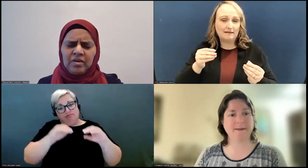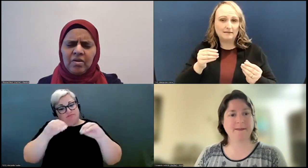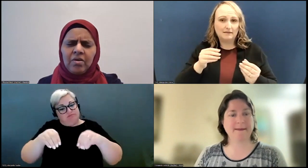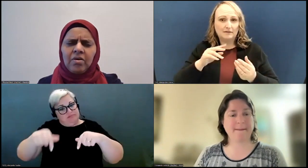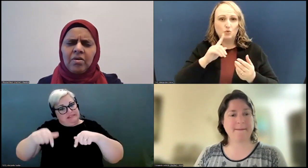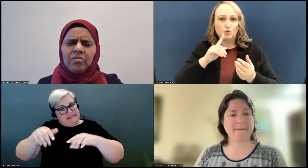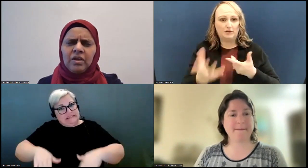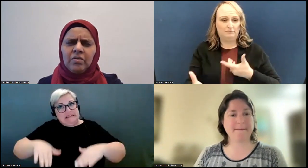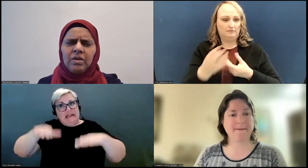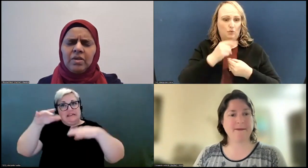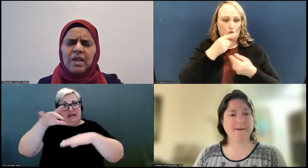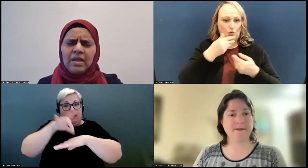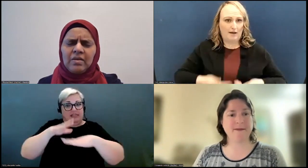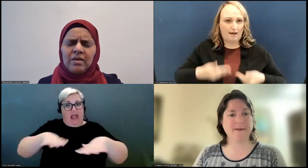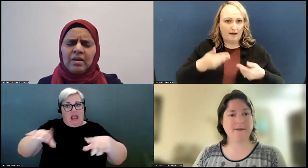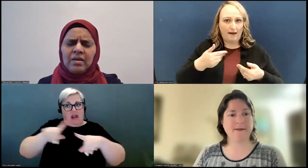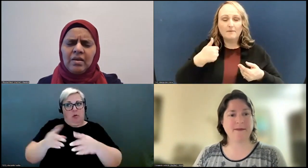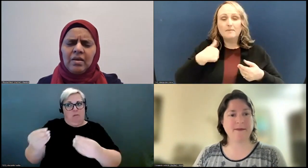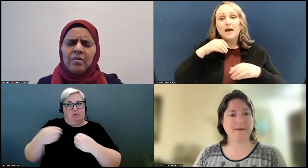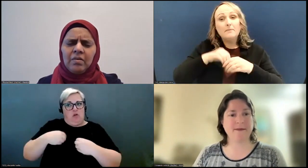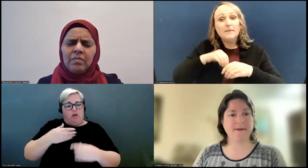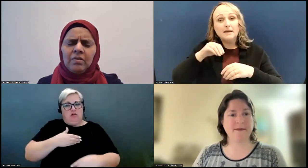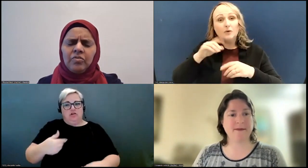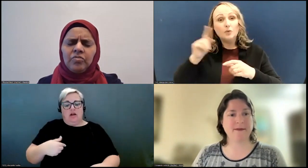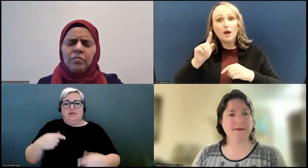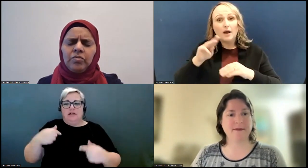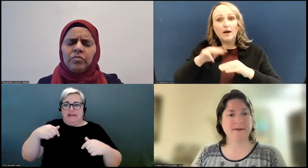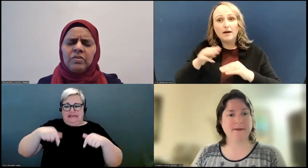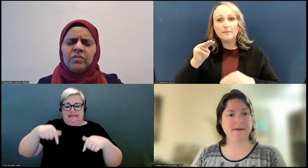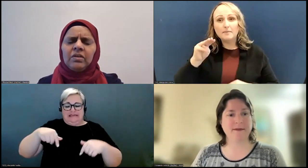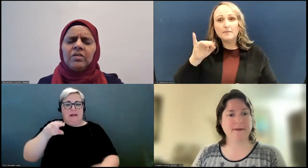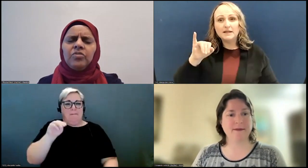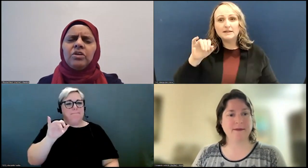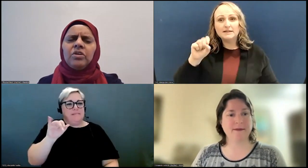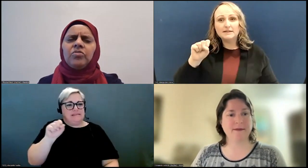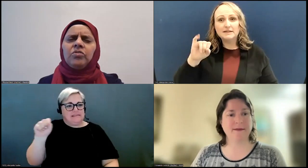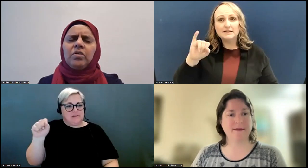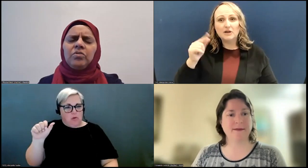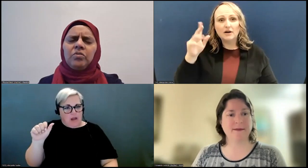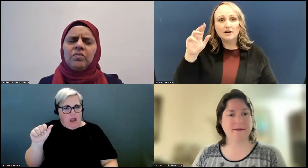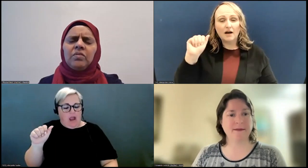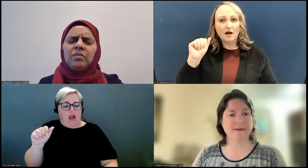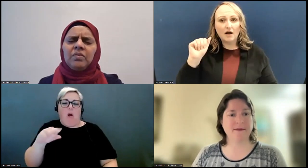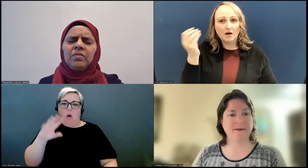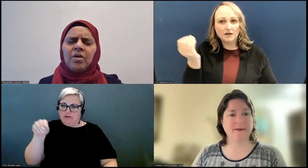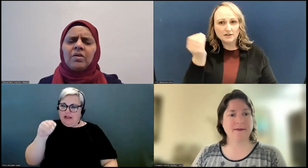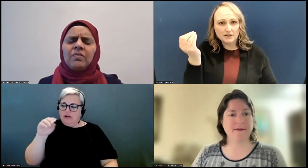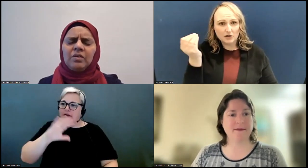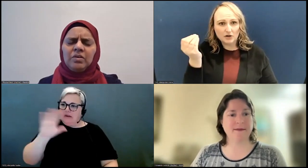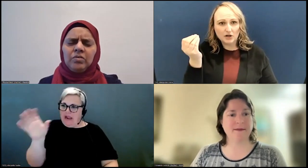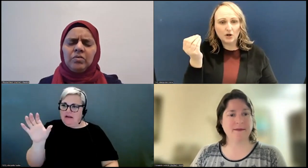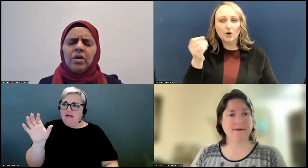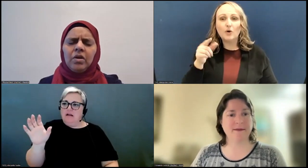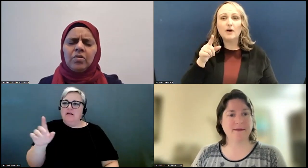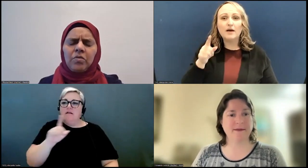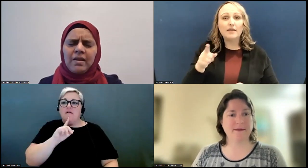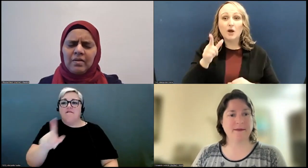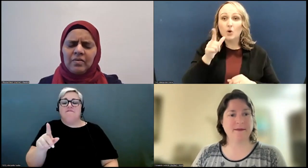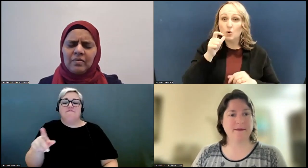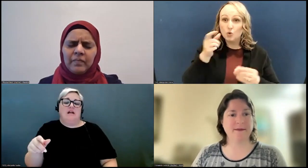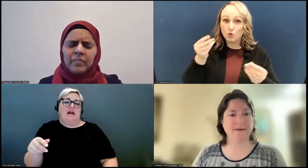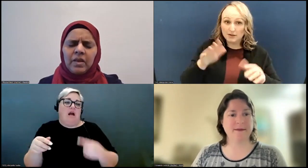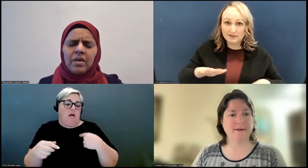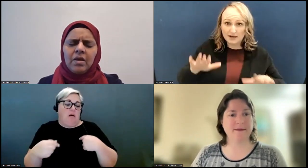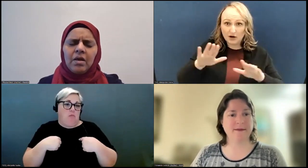from Mississauga, Ontario, Canada, most recently the traditional territories of the Mississaugas of the New